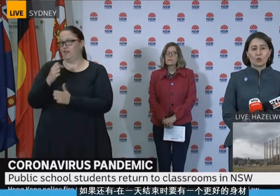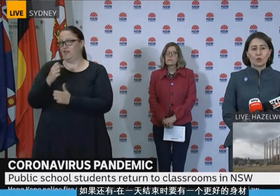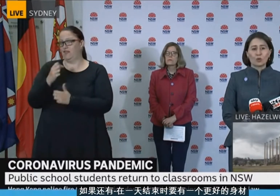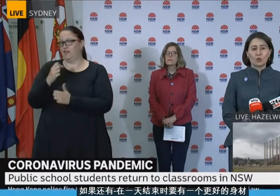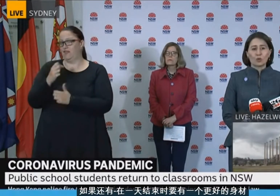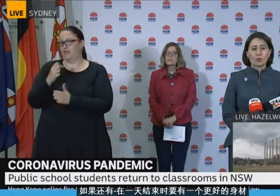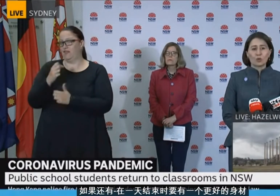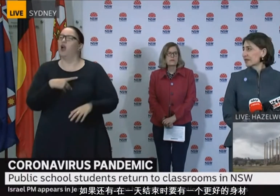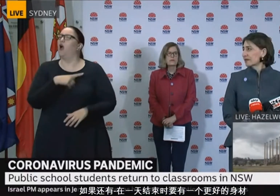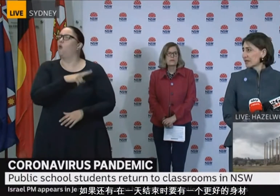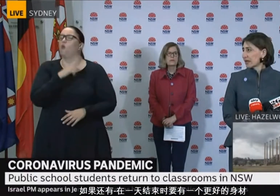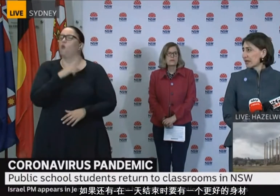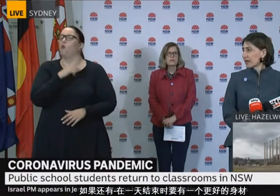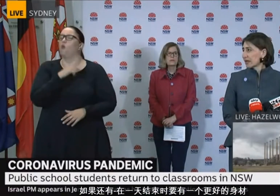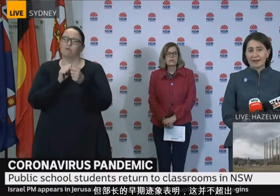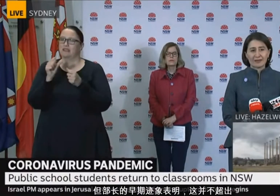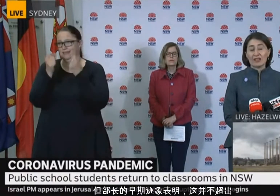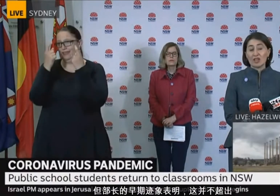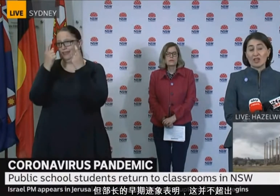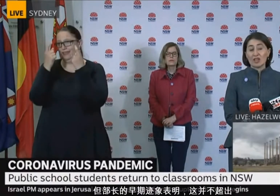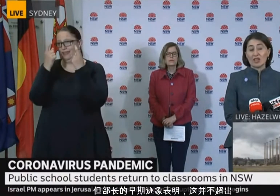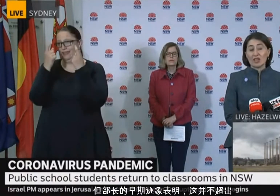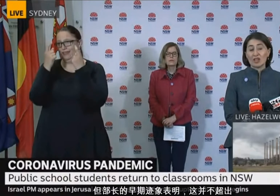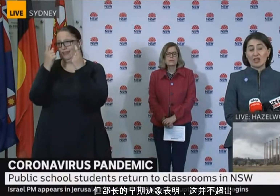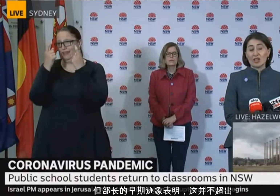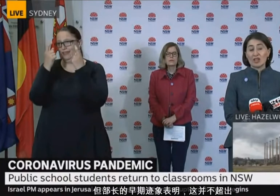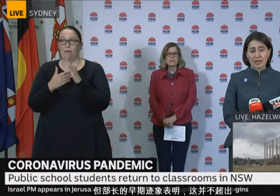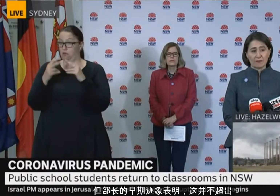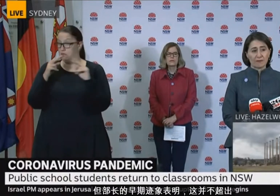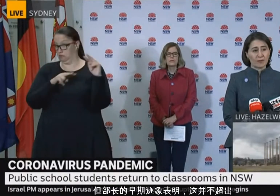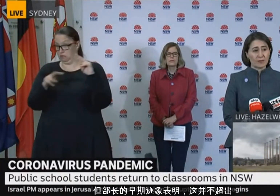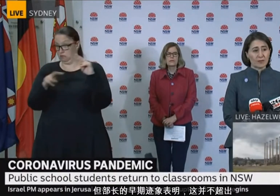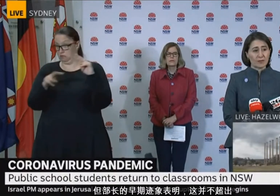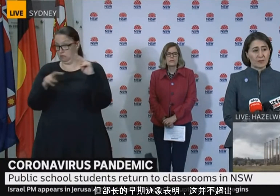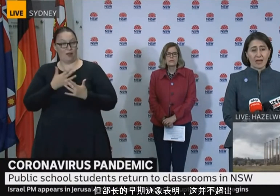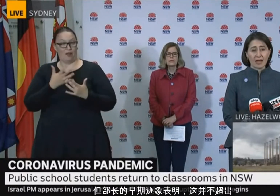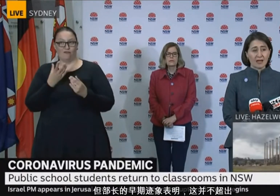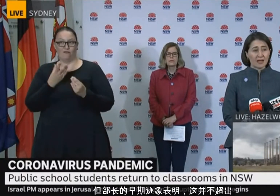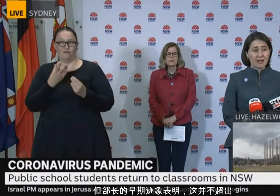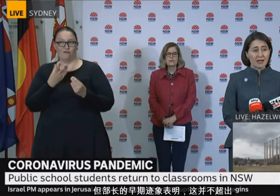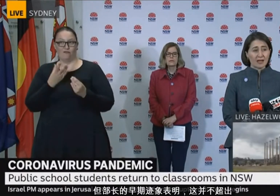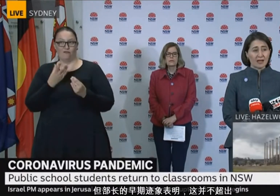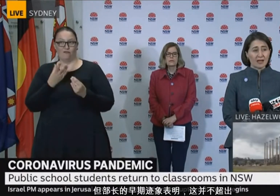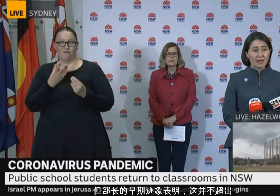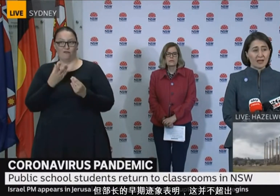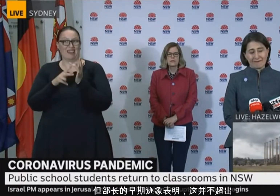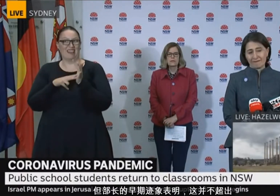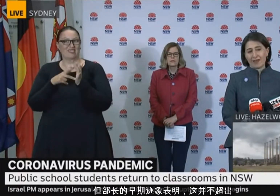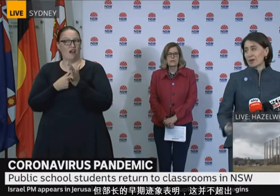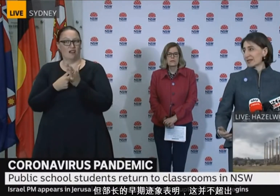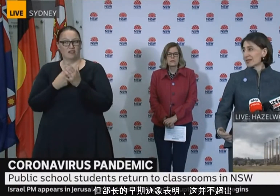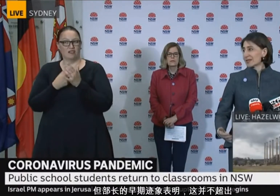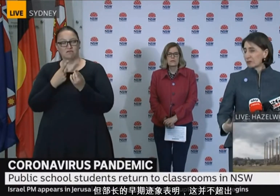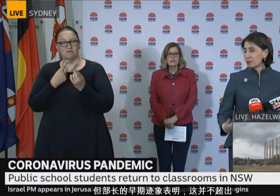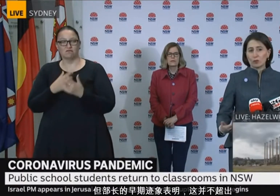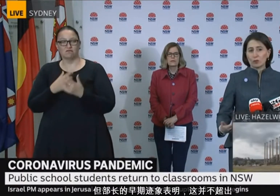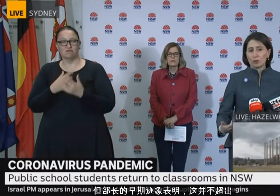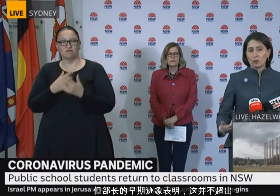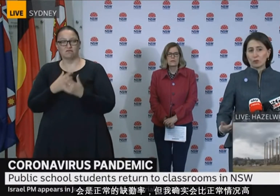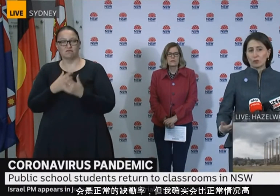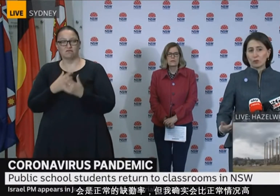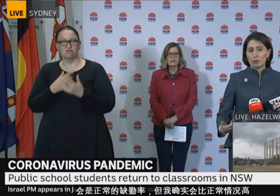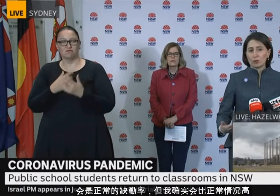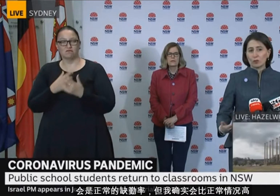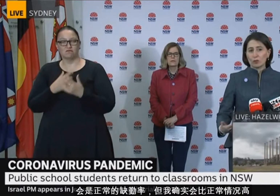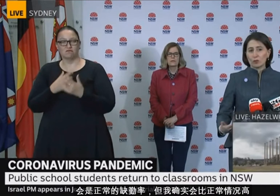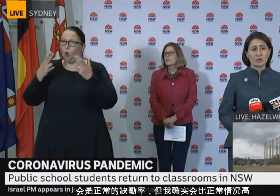figure to go with that? Look, we'll have a better figure towards the end of the day, but early indications from the Minister are that it doesn't